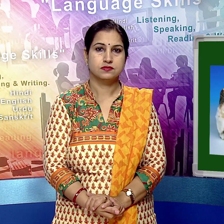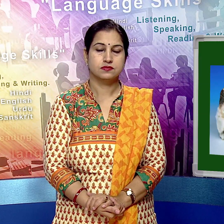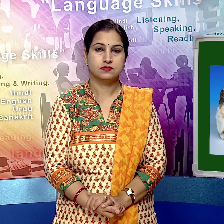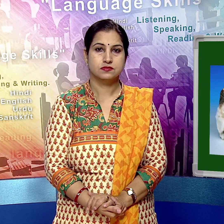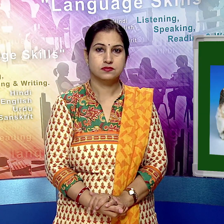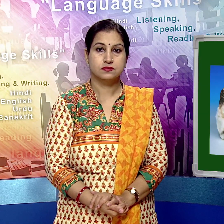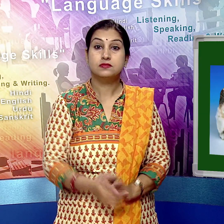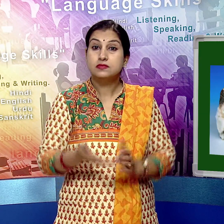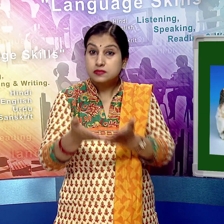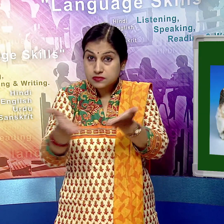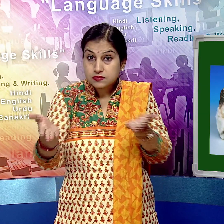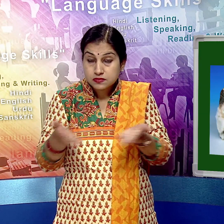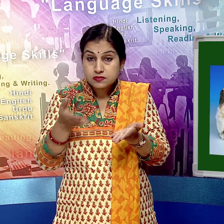Besides these, heat,